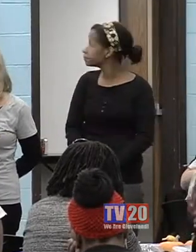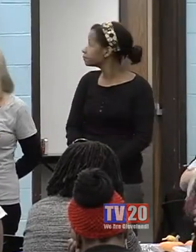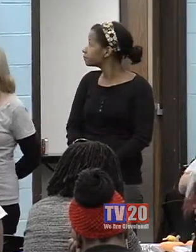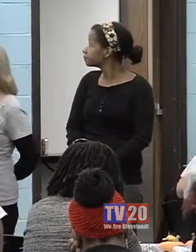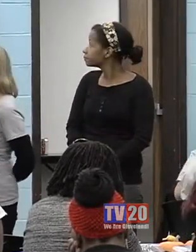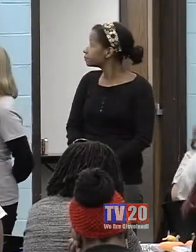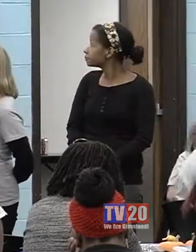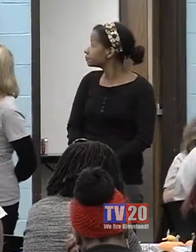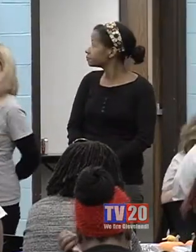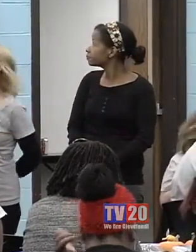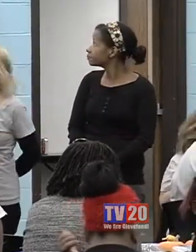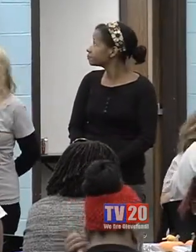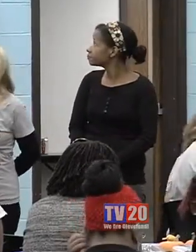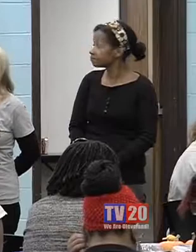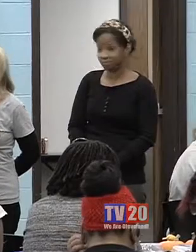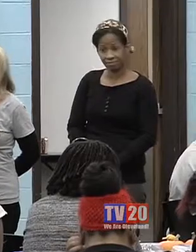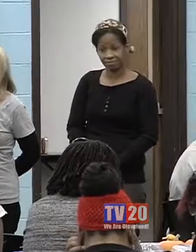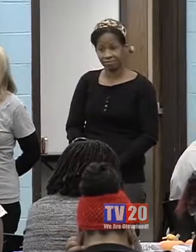So here's some